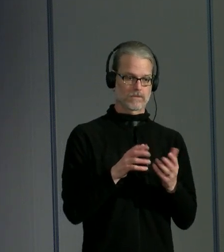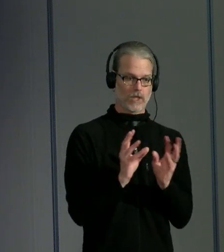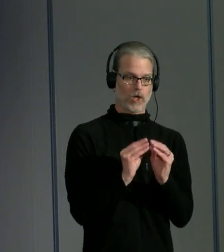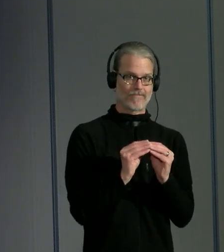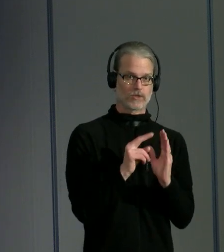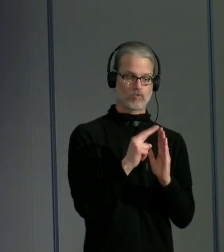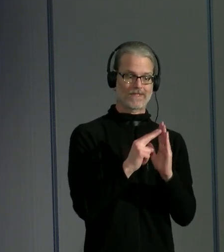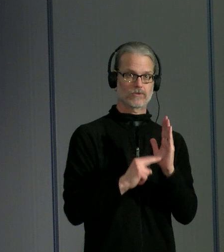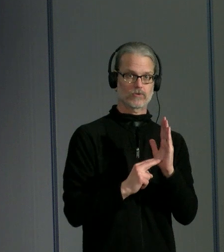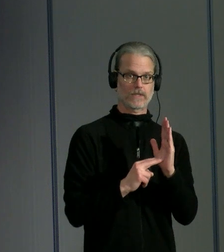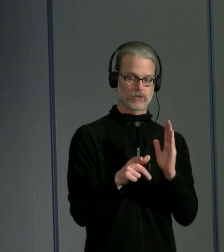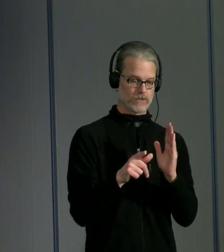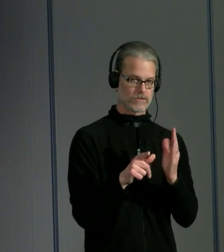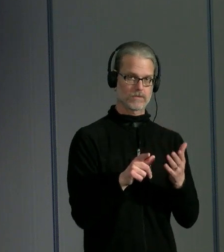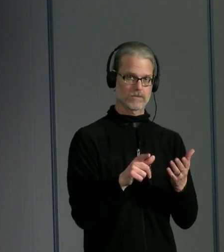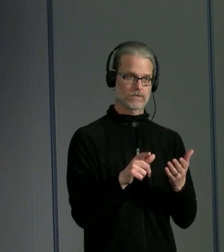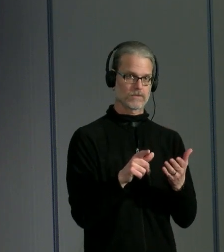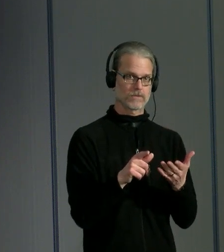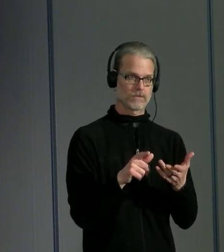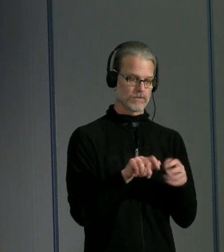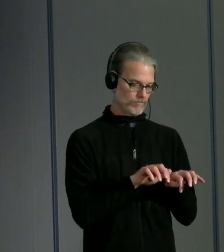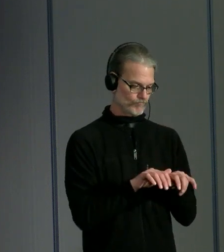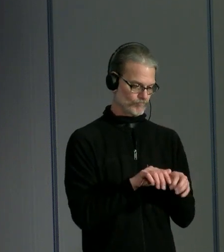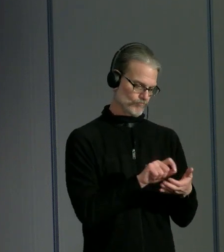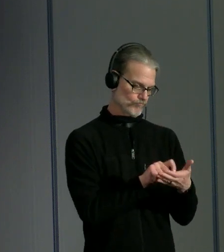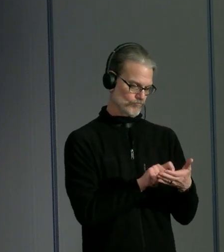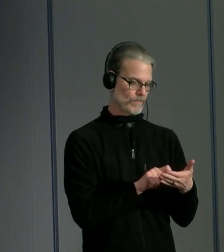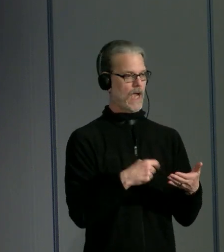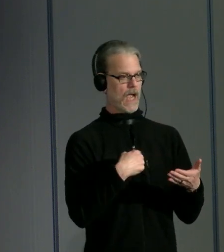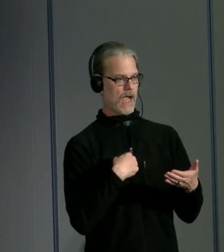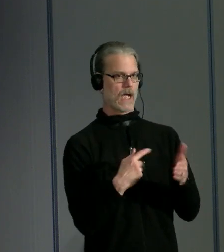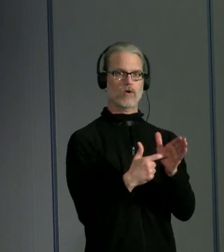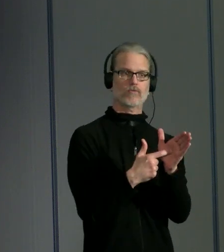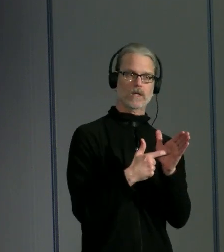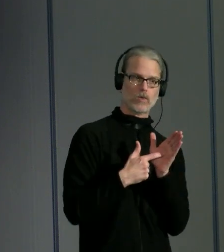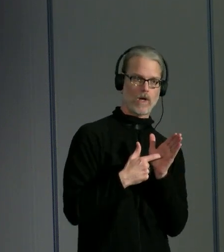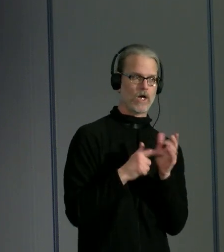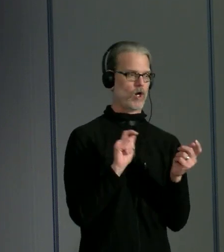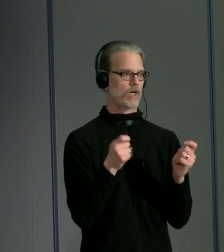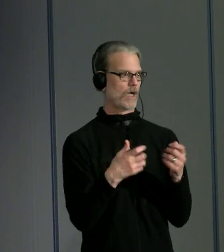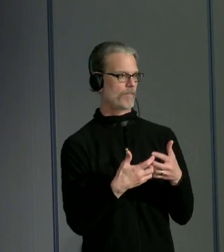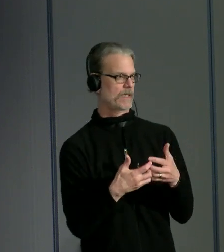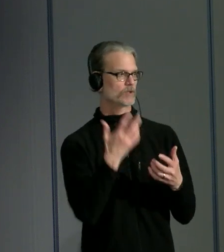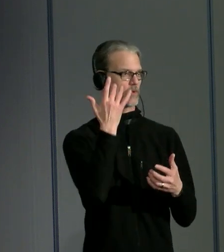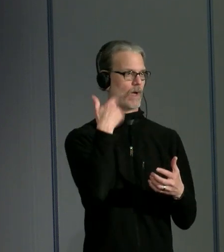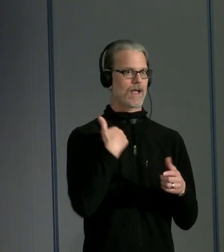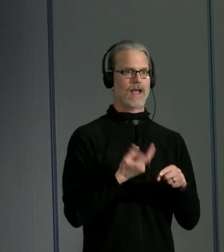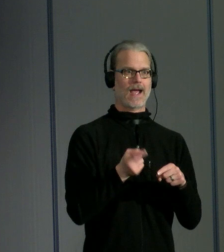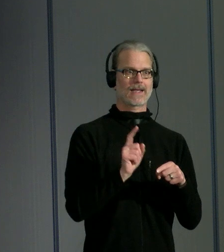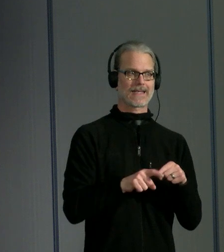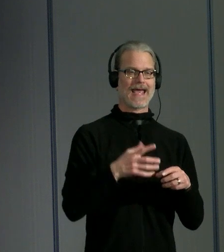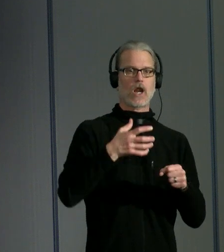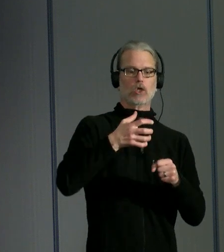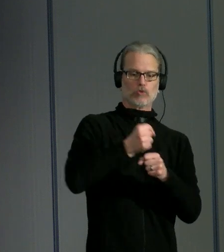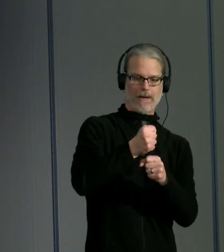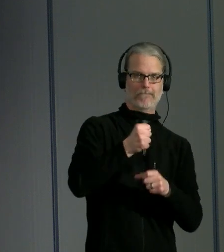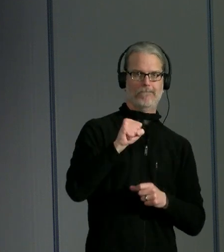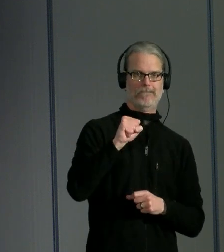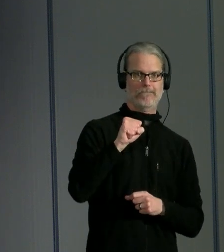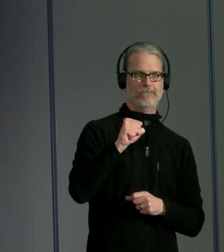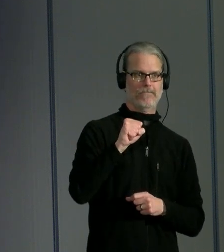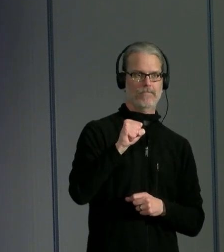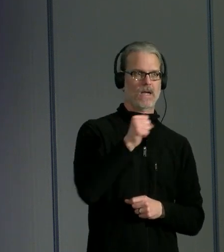registration materials that she would require accommodation because she could not grip or handle